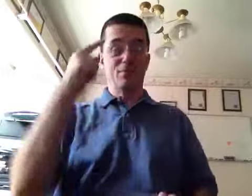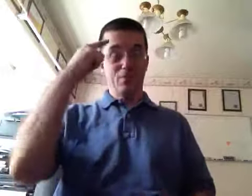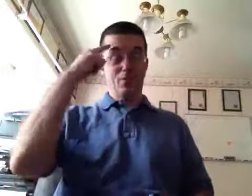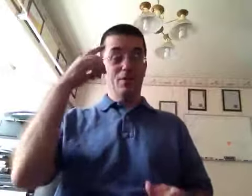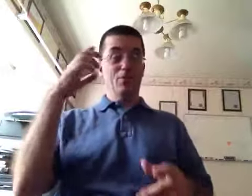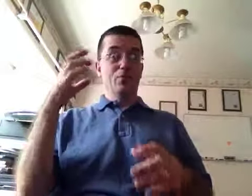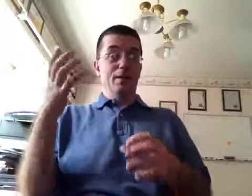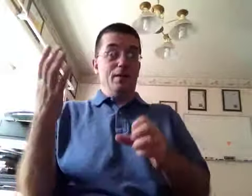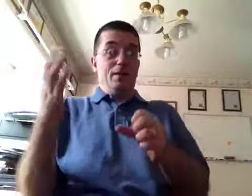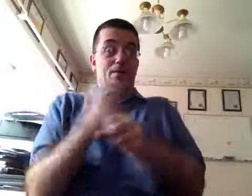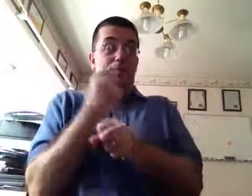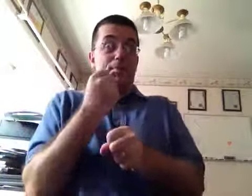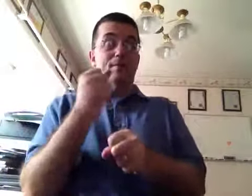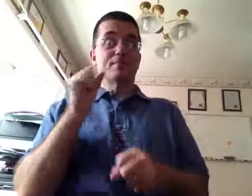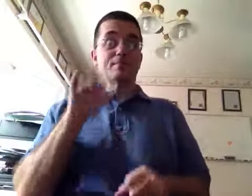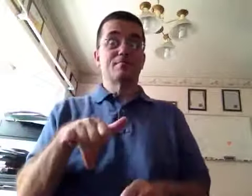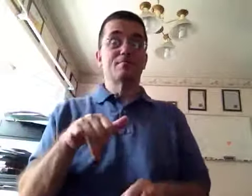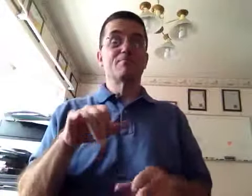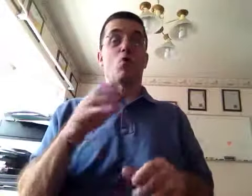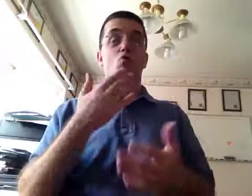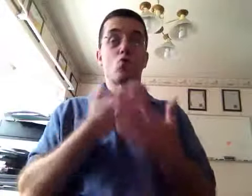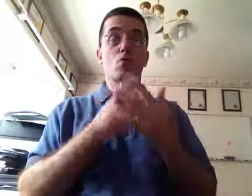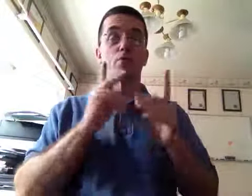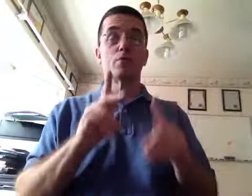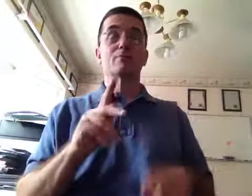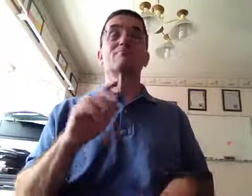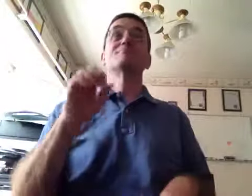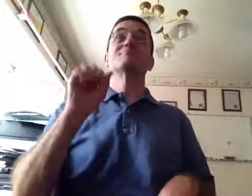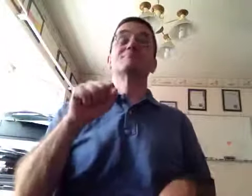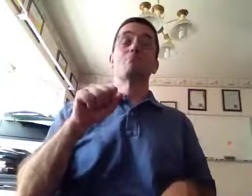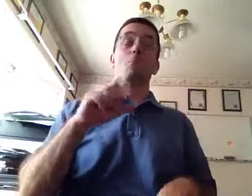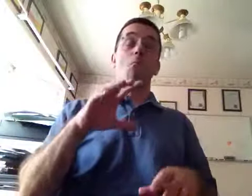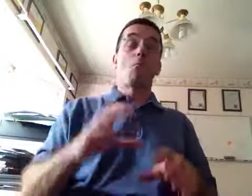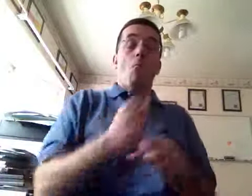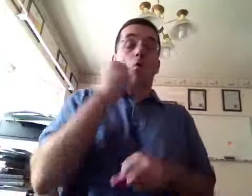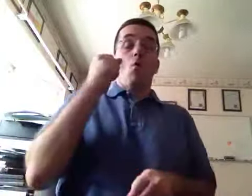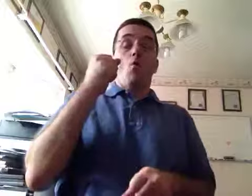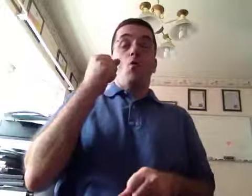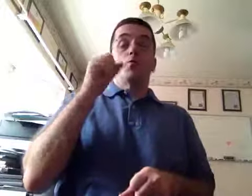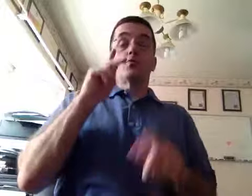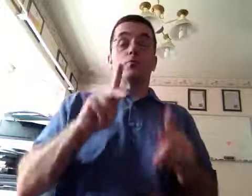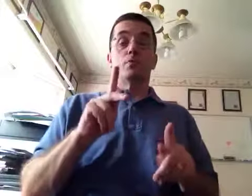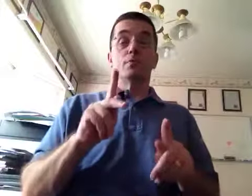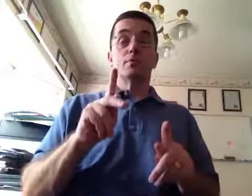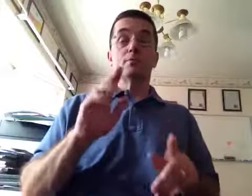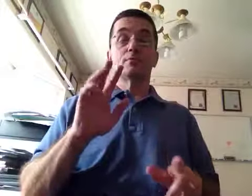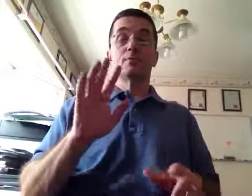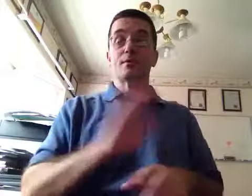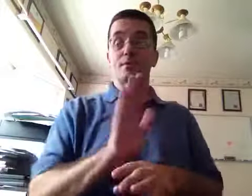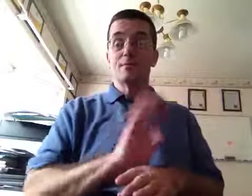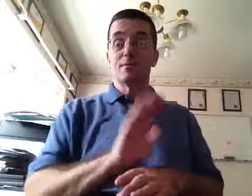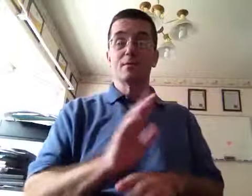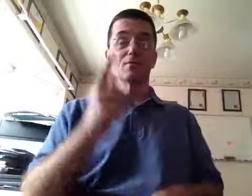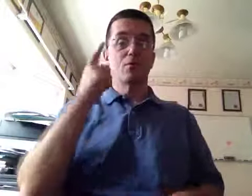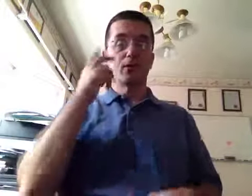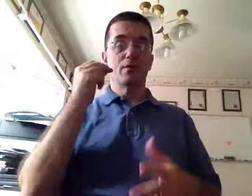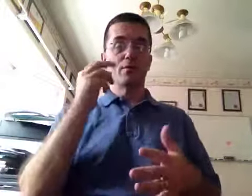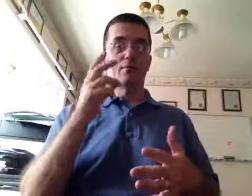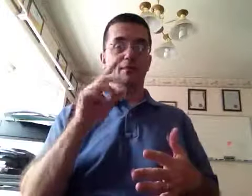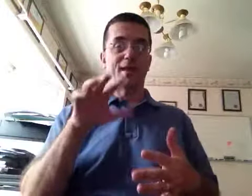And that's what most companies are facing. So when you fill out an application, you become a needle in a haystack. And honestly, they're not that good at finding needles. Some